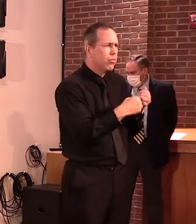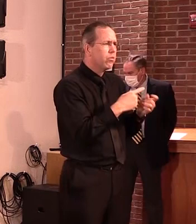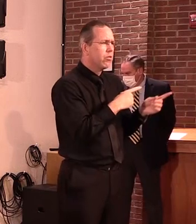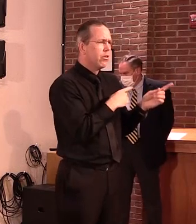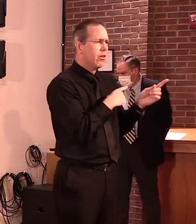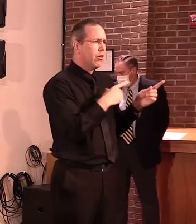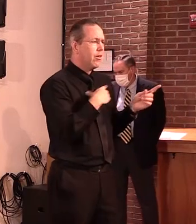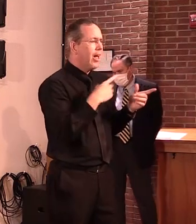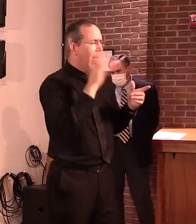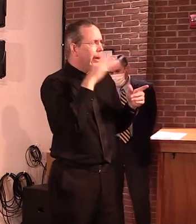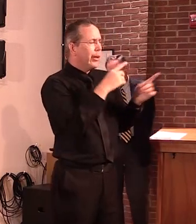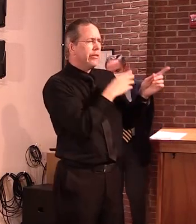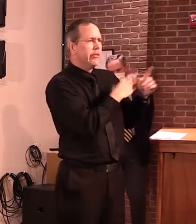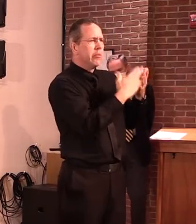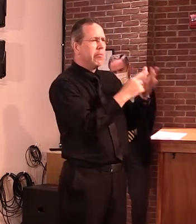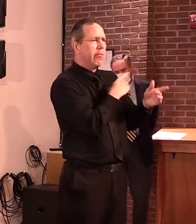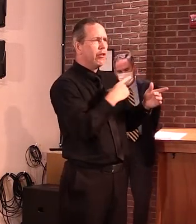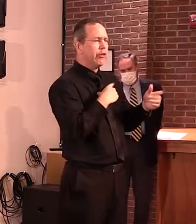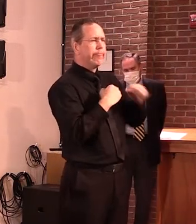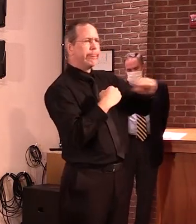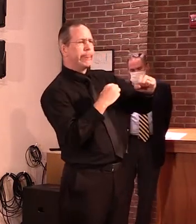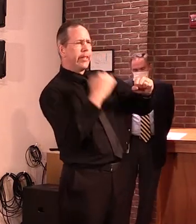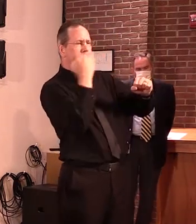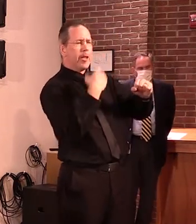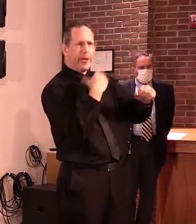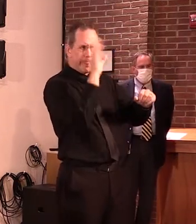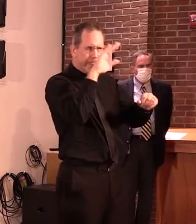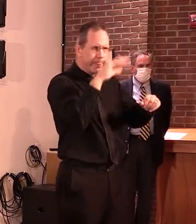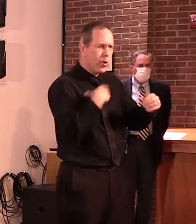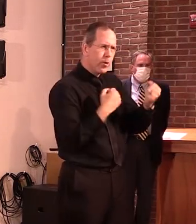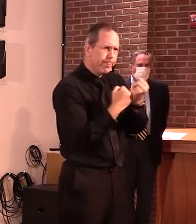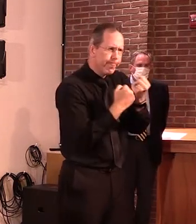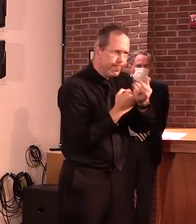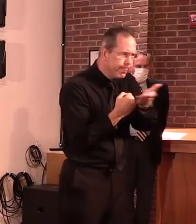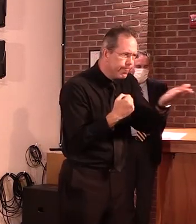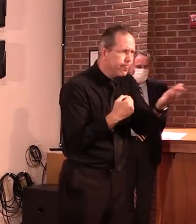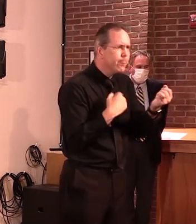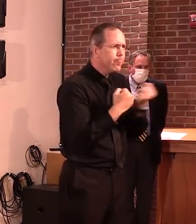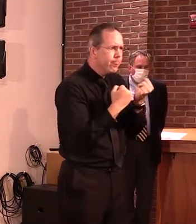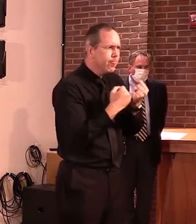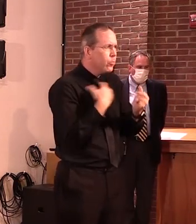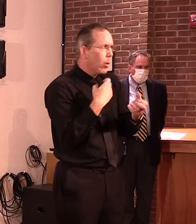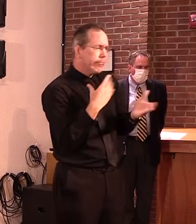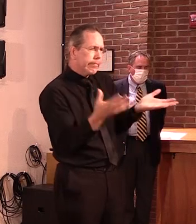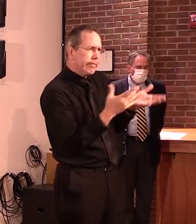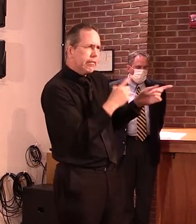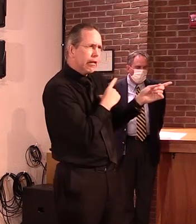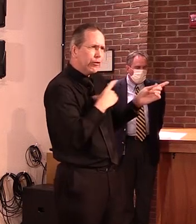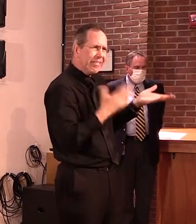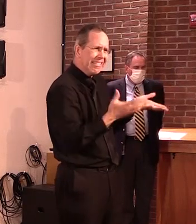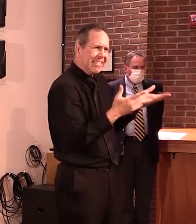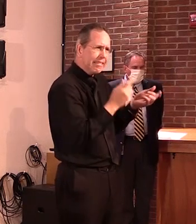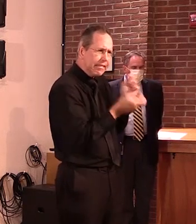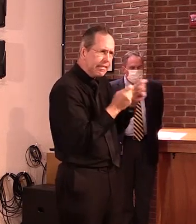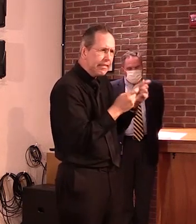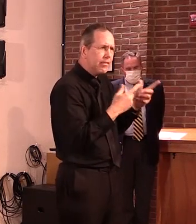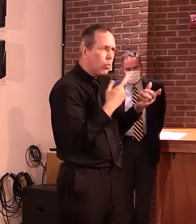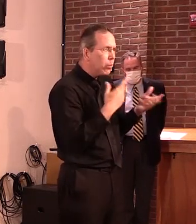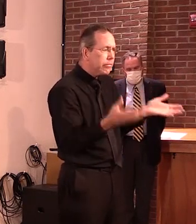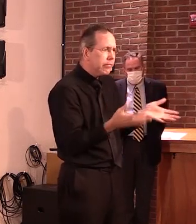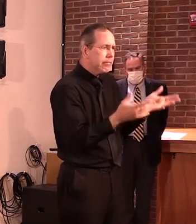kinds of opportunities that we should explore as a result of this. And we'll learn a lot as well from some of the experiences we're going